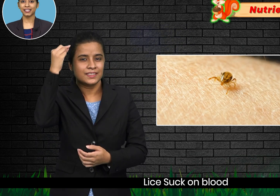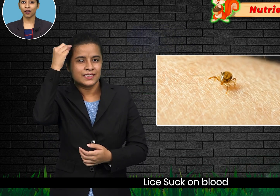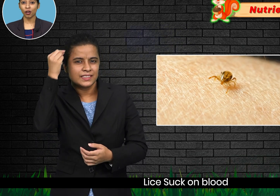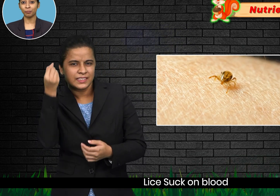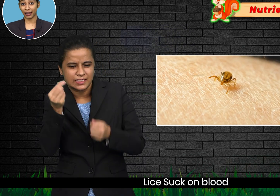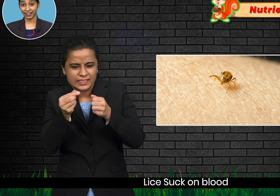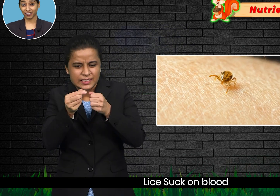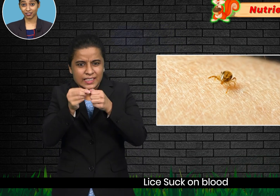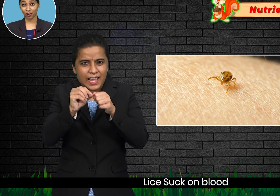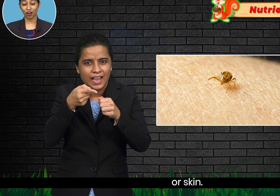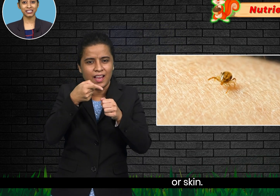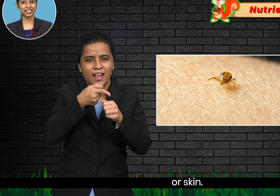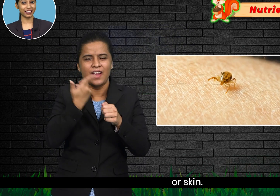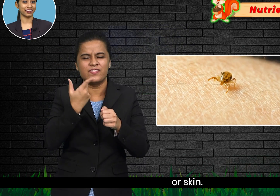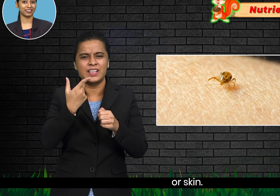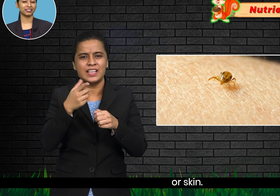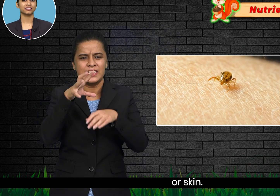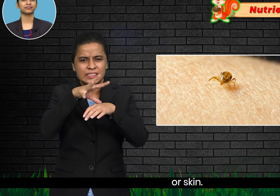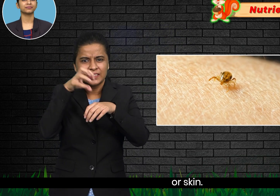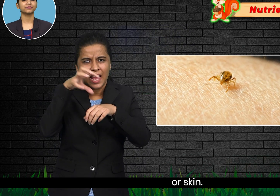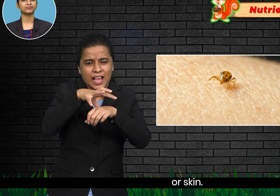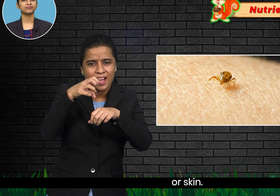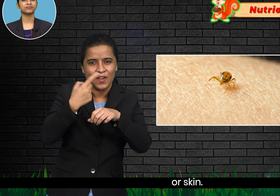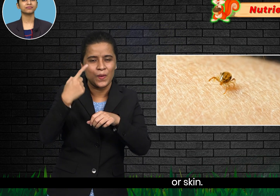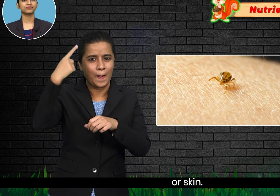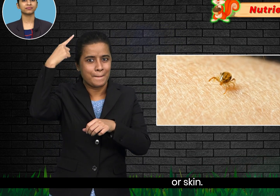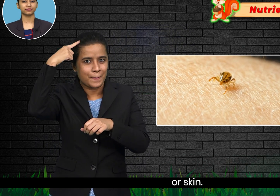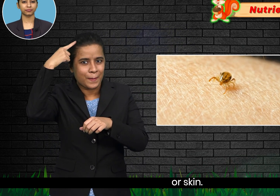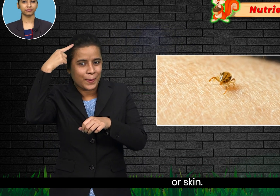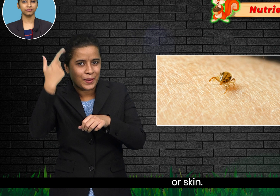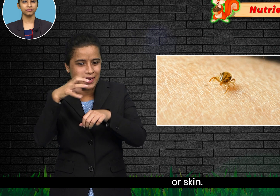Lice suck on blood or skin.